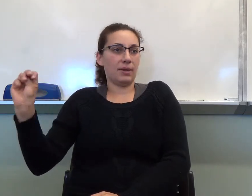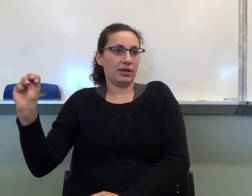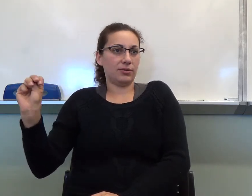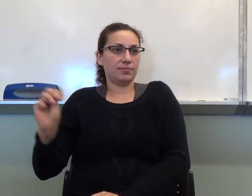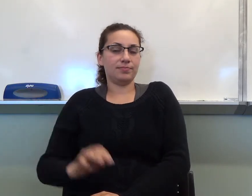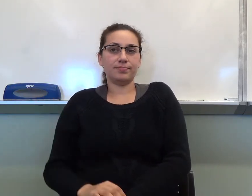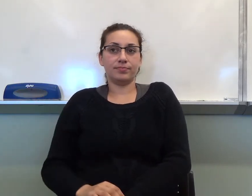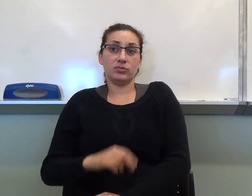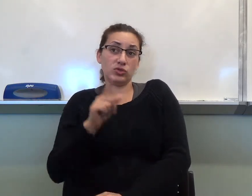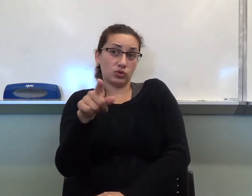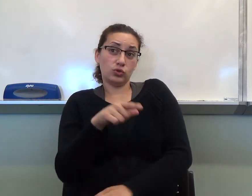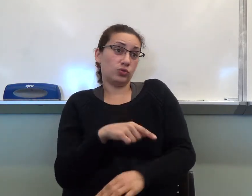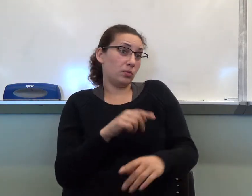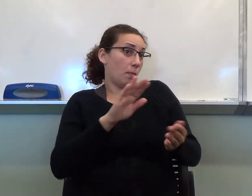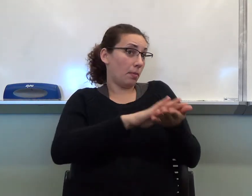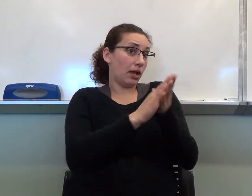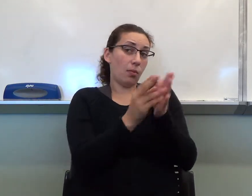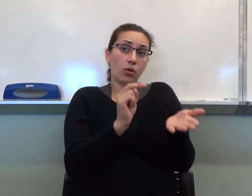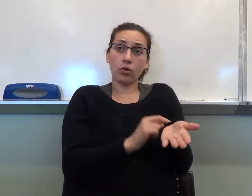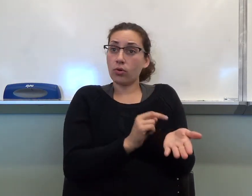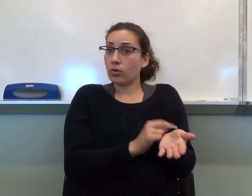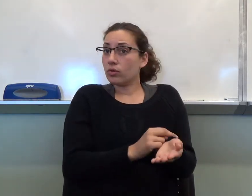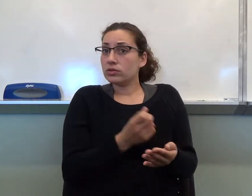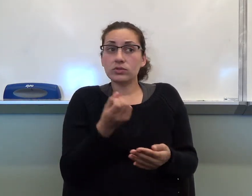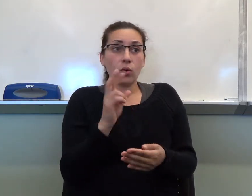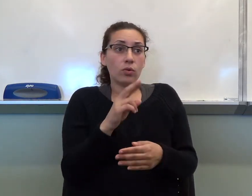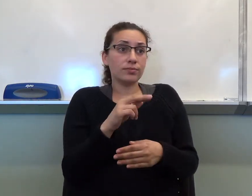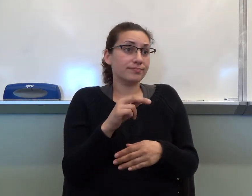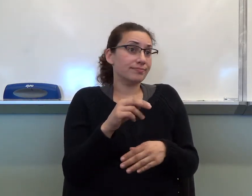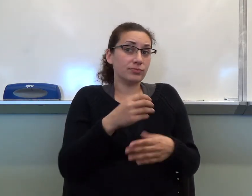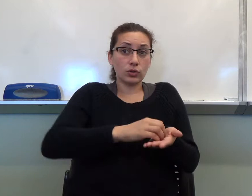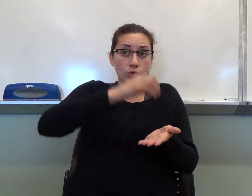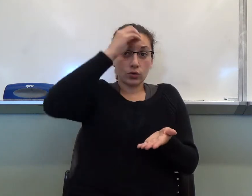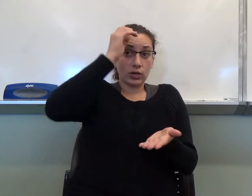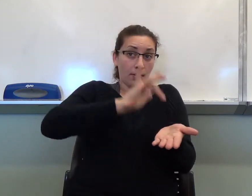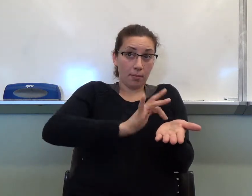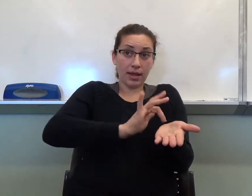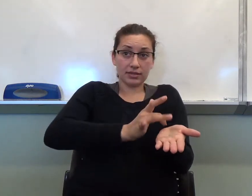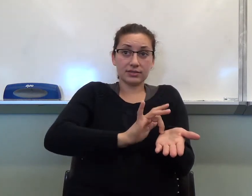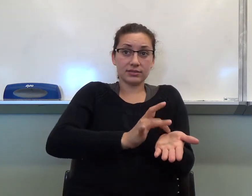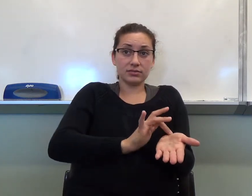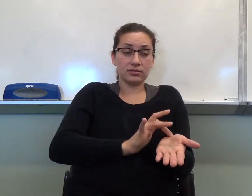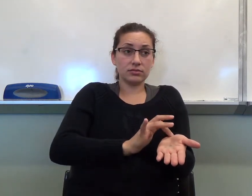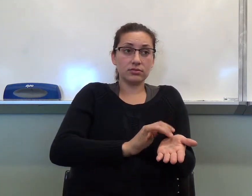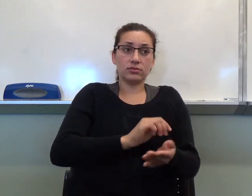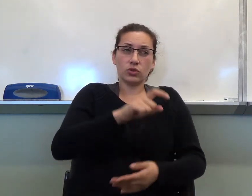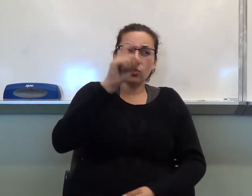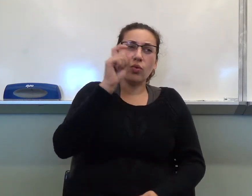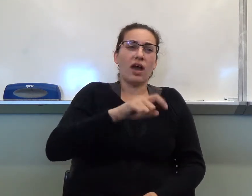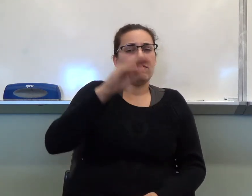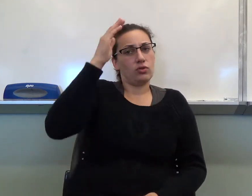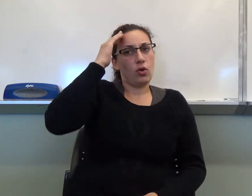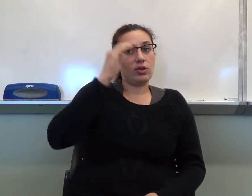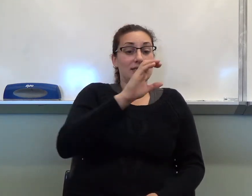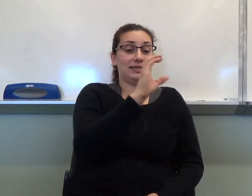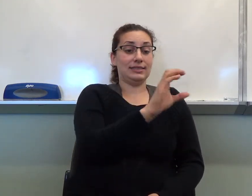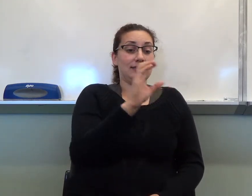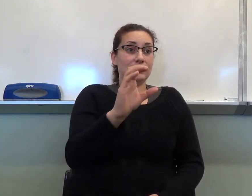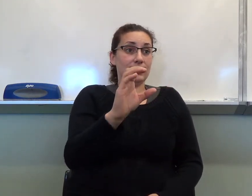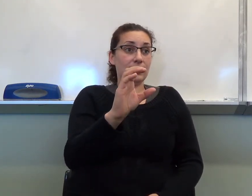medicine or somehow might interface with people in medicine, you have to know that a cc, which is often on a prescription